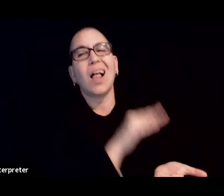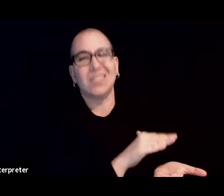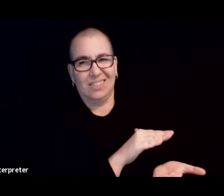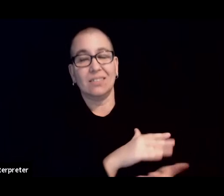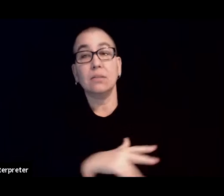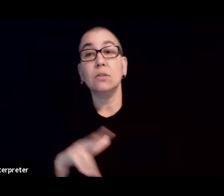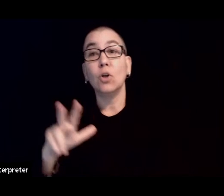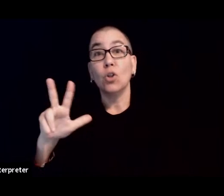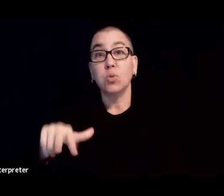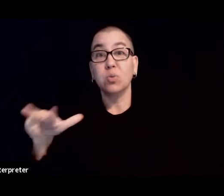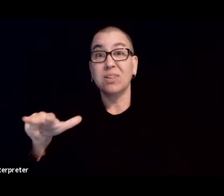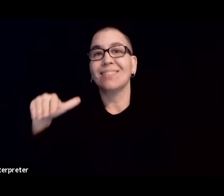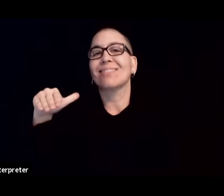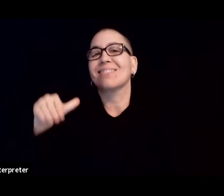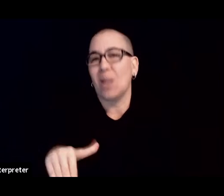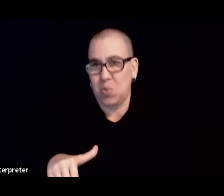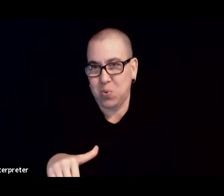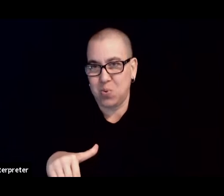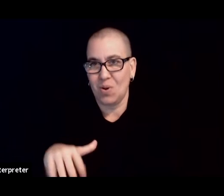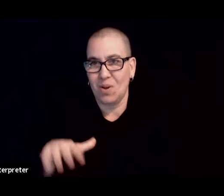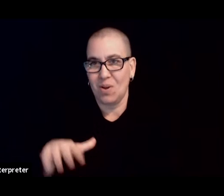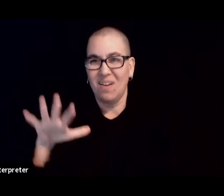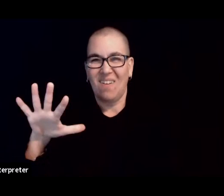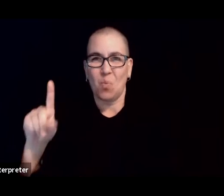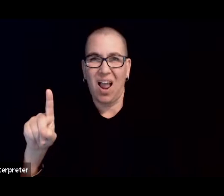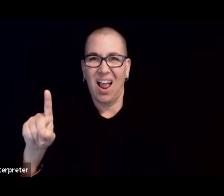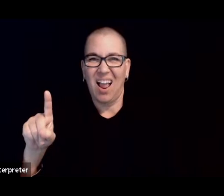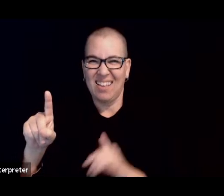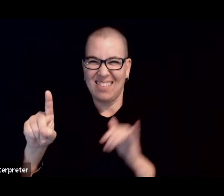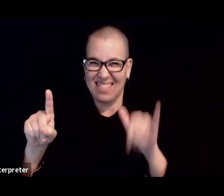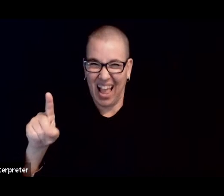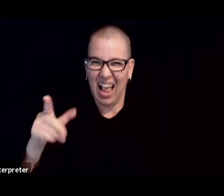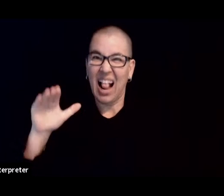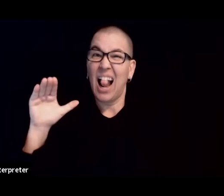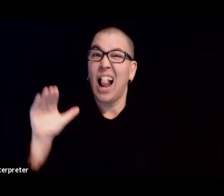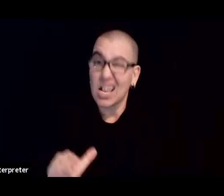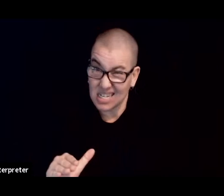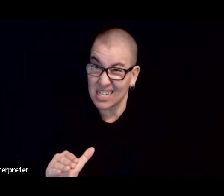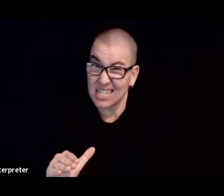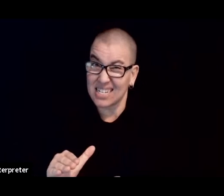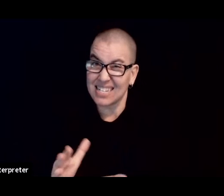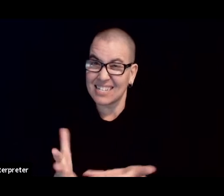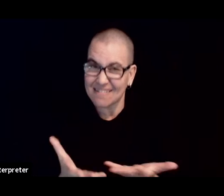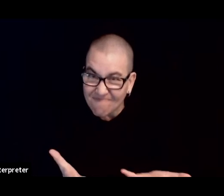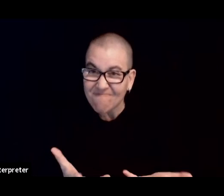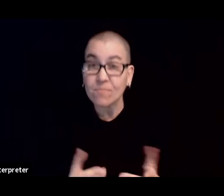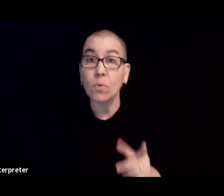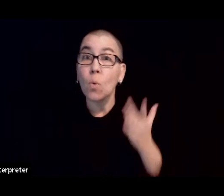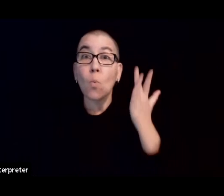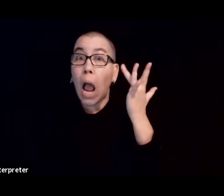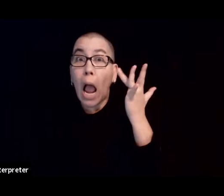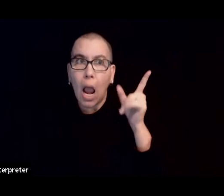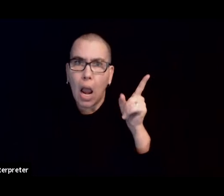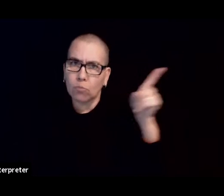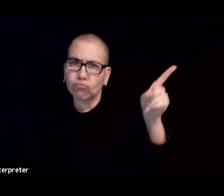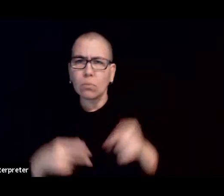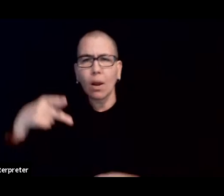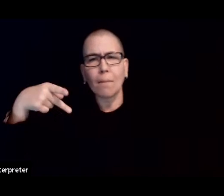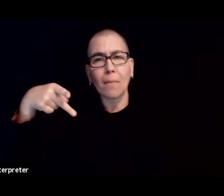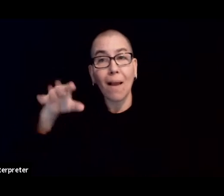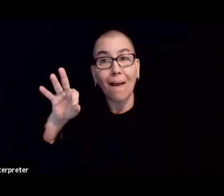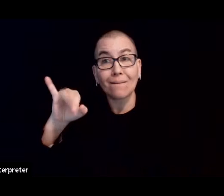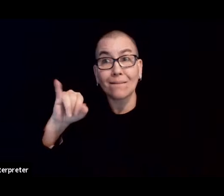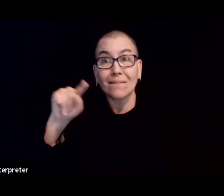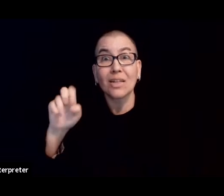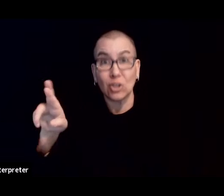allotment. Pfizer has said the lesser amounts are due to manufacturing fluctuations. Governor Walz has made it